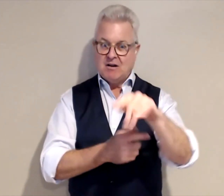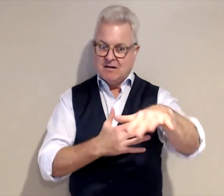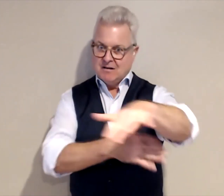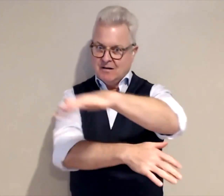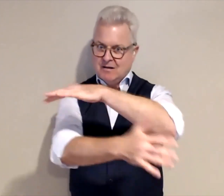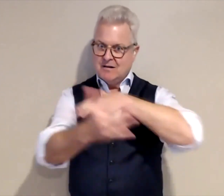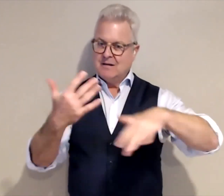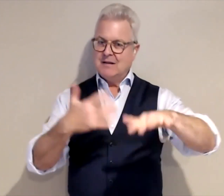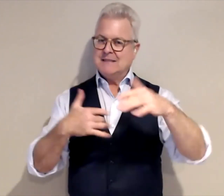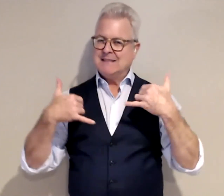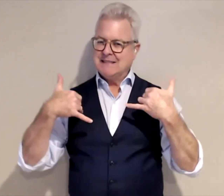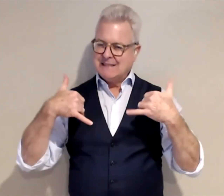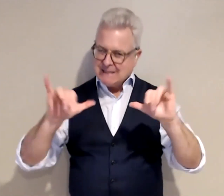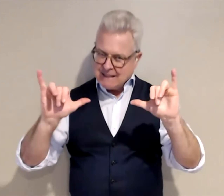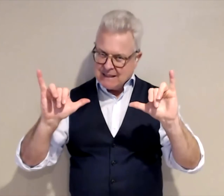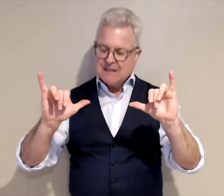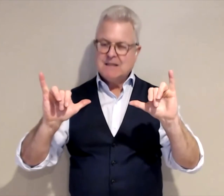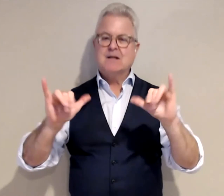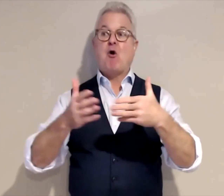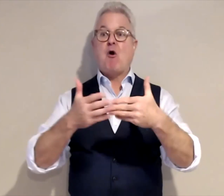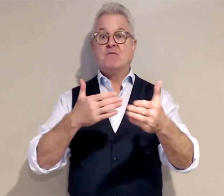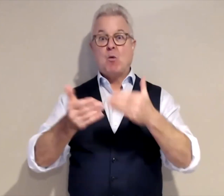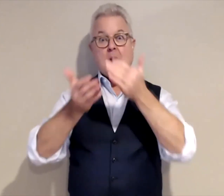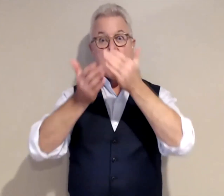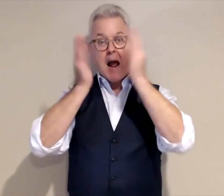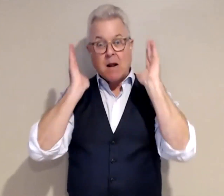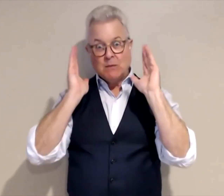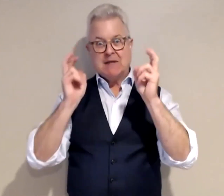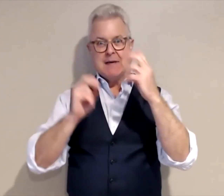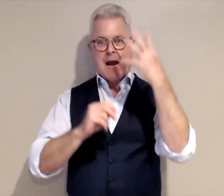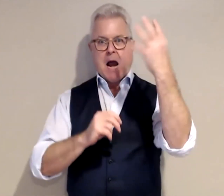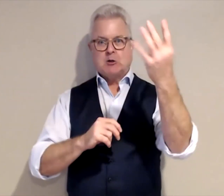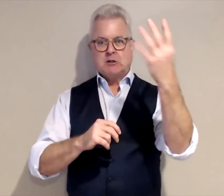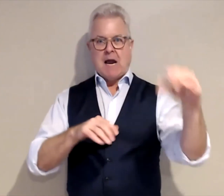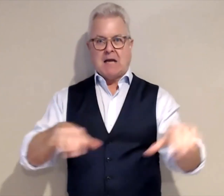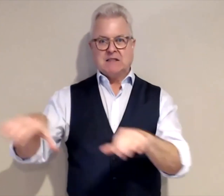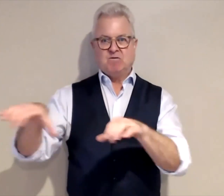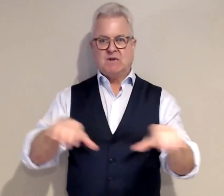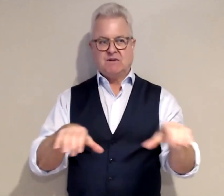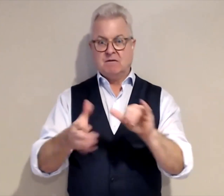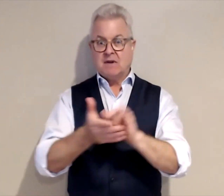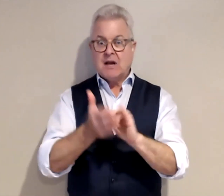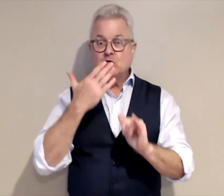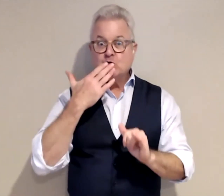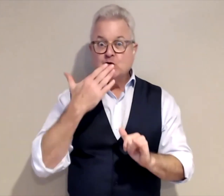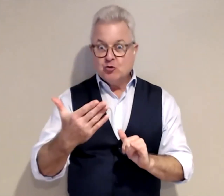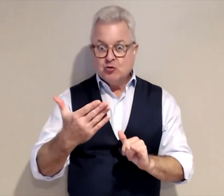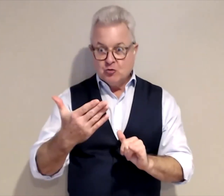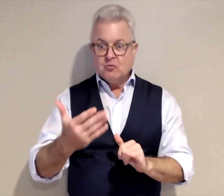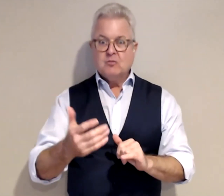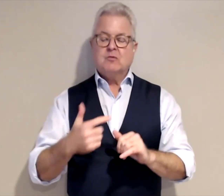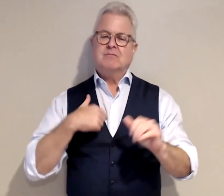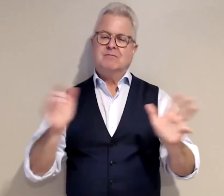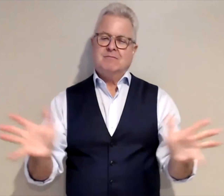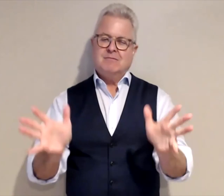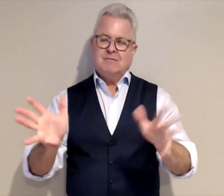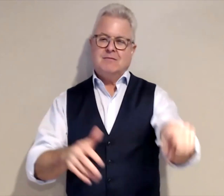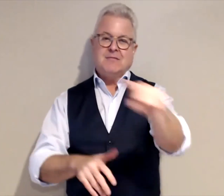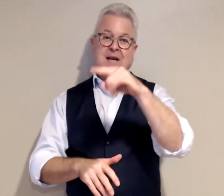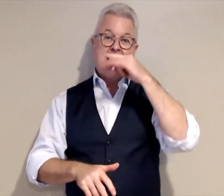Delta variant is also out there. And although Halloween tends to be an outdoor activity,